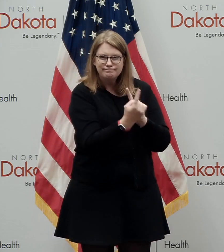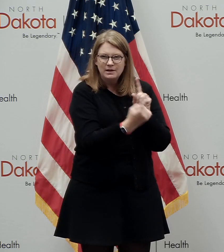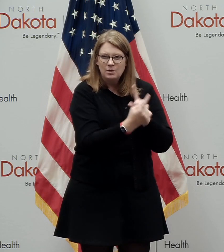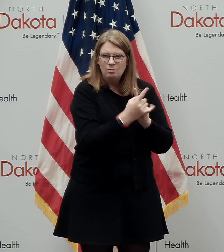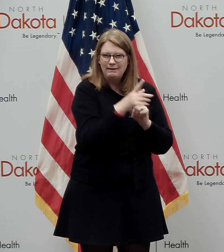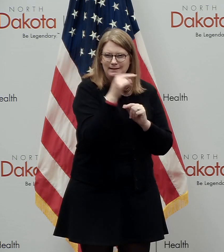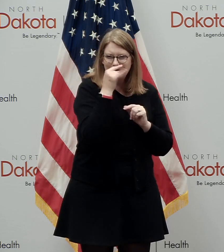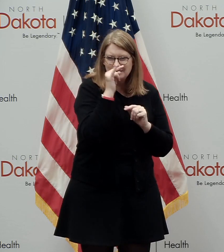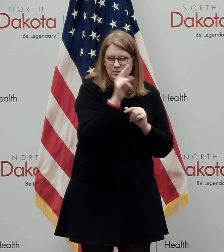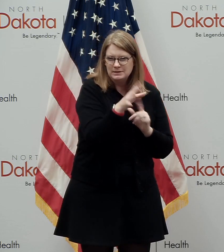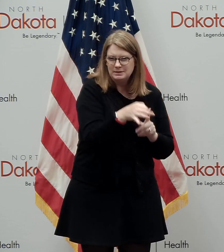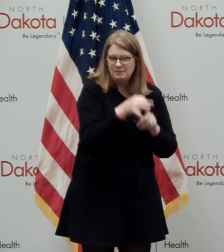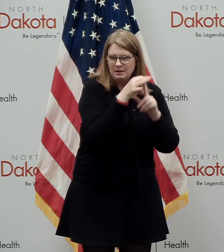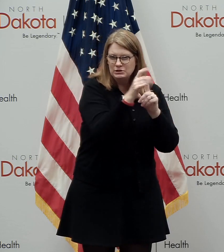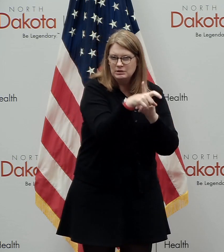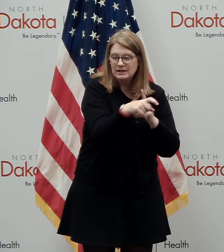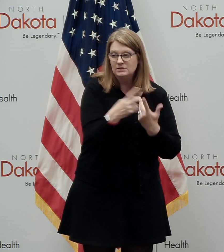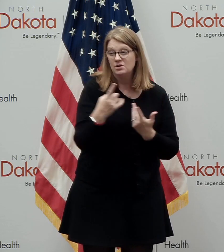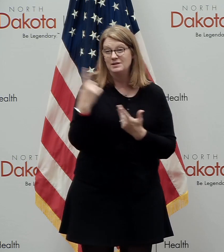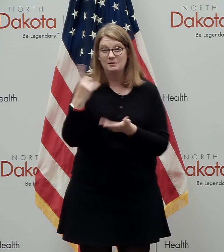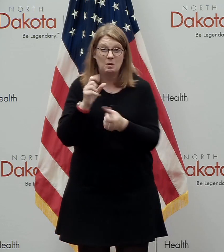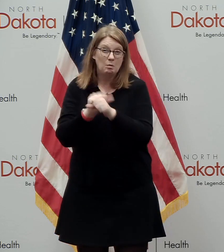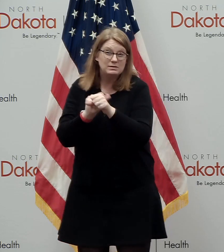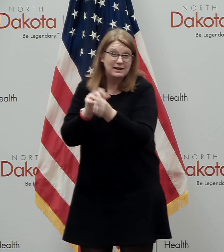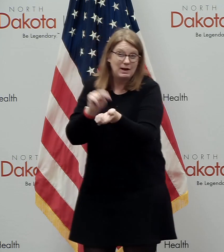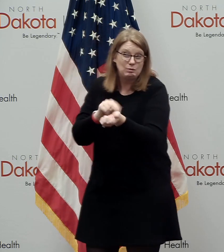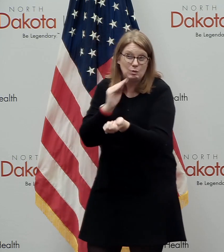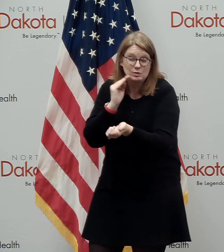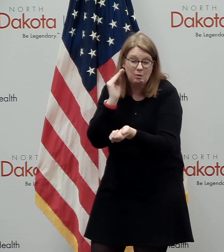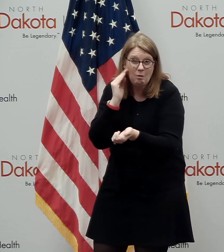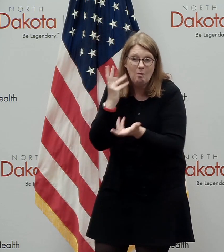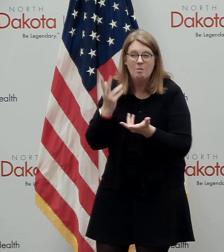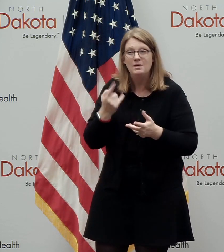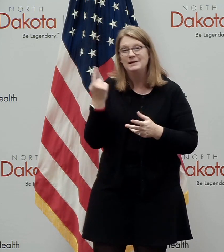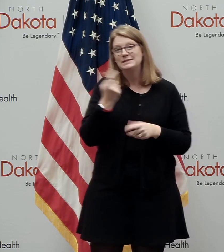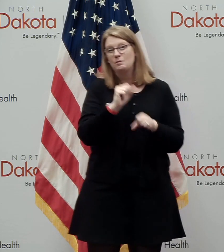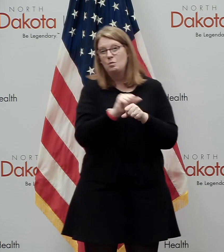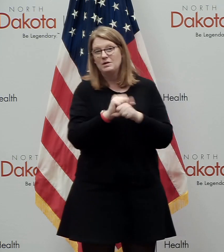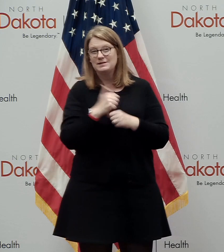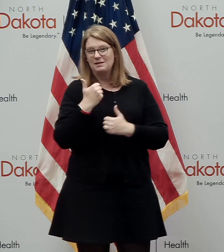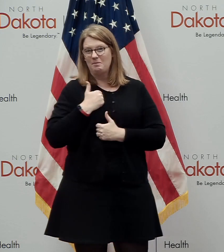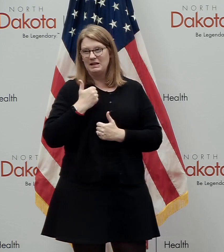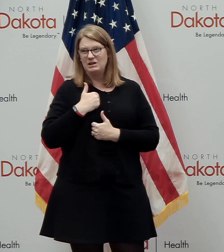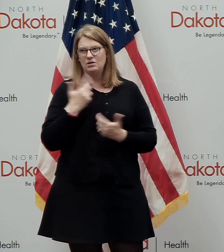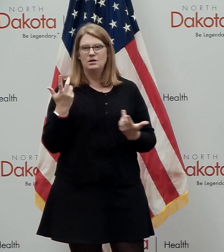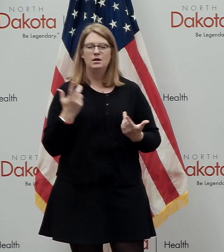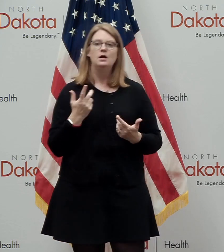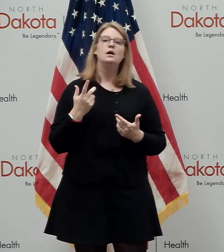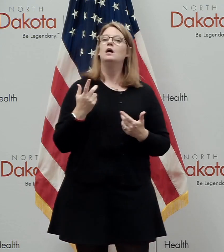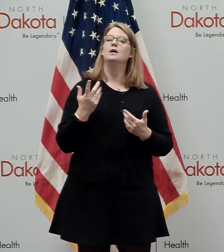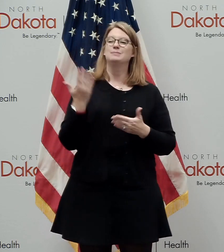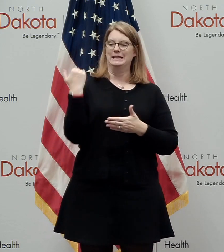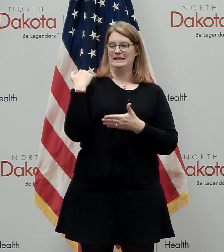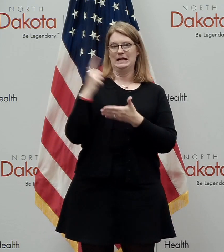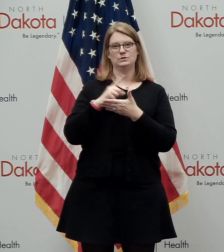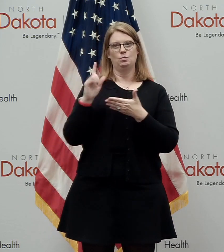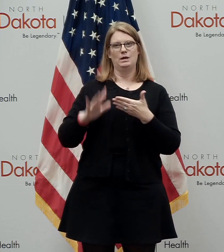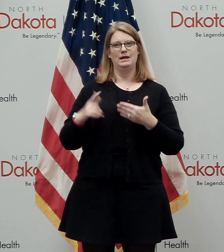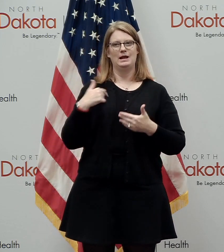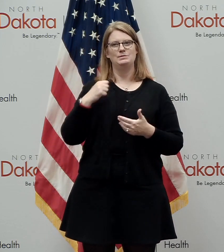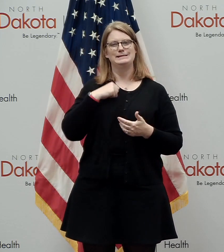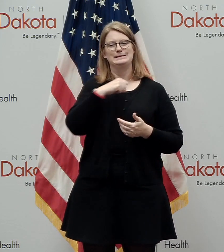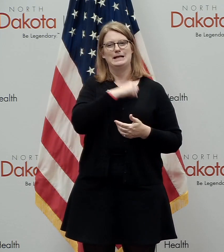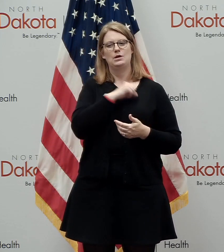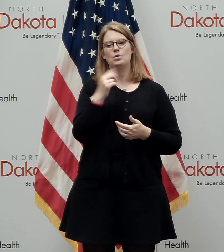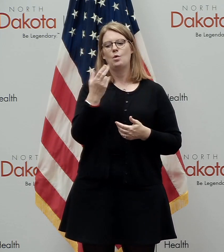somebody who works in long-term care, if we have someone who works in the military, like last week I had an opportunity to be with Senator Hoeven